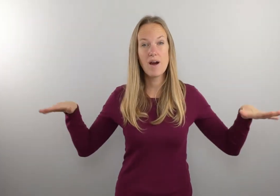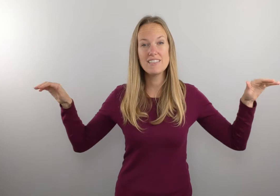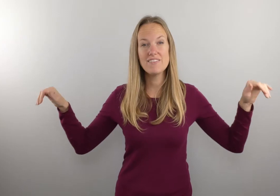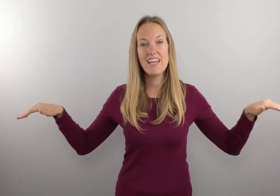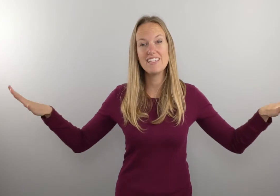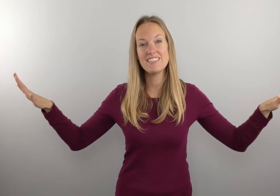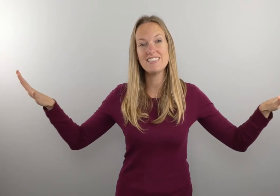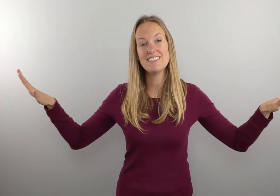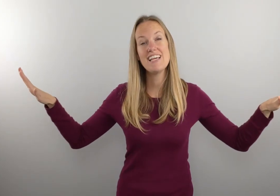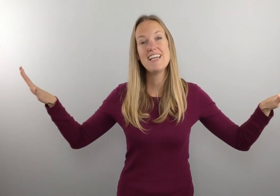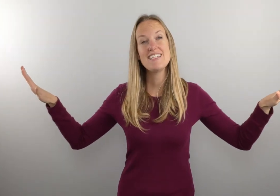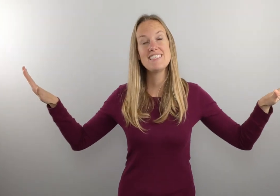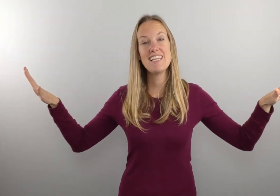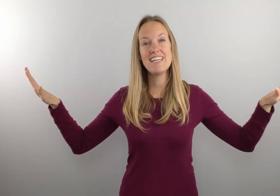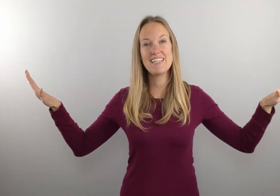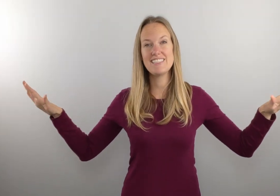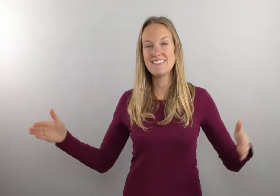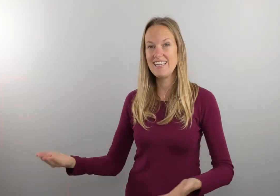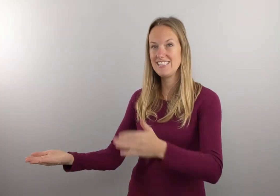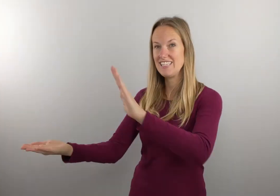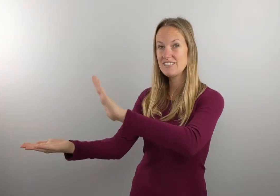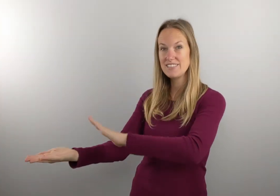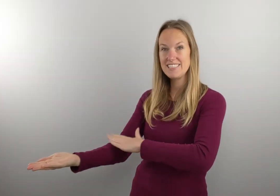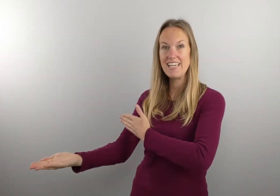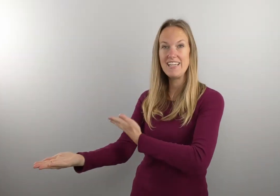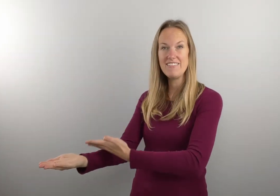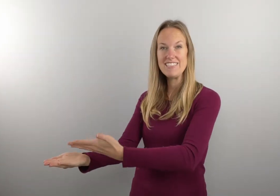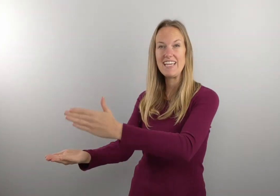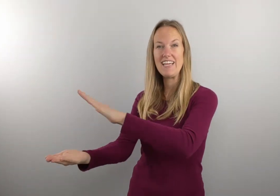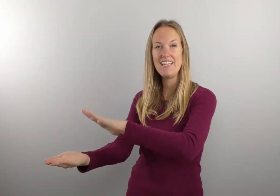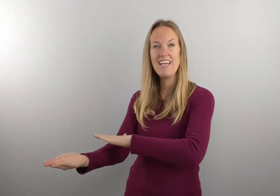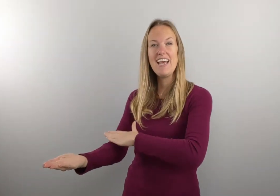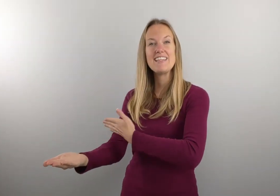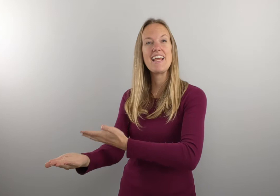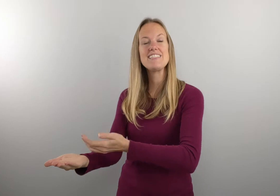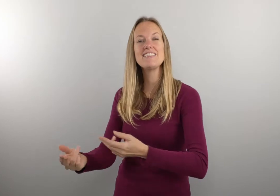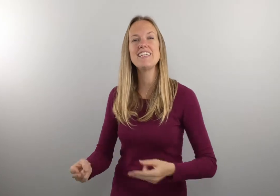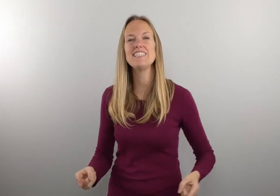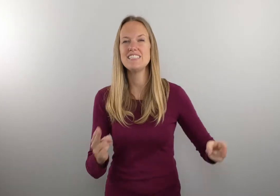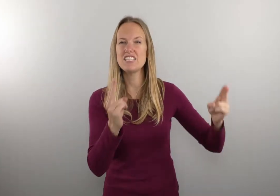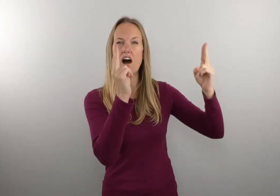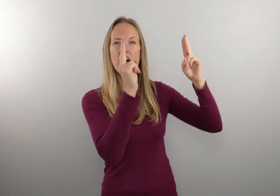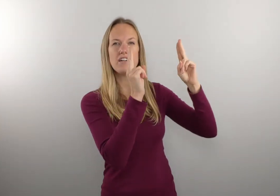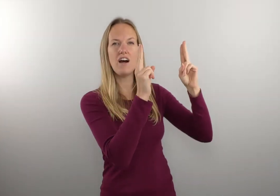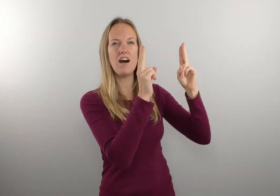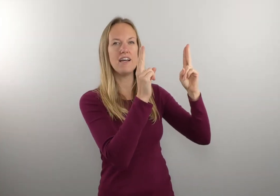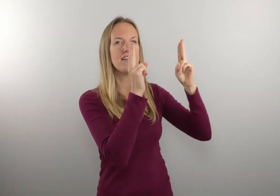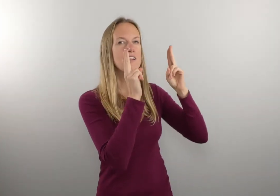of angels. Sing in exaltation. So sing, once again. And then exaltation is to honor God.